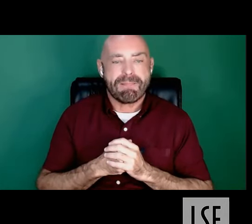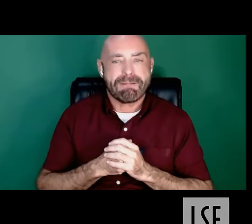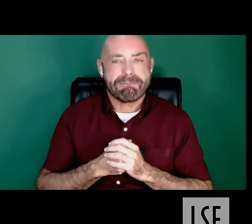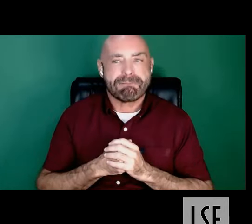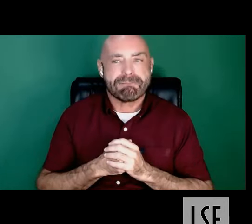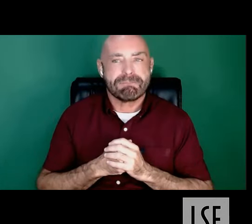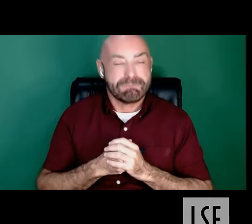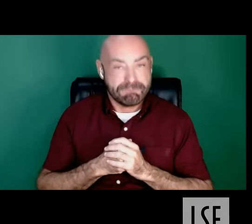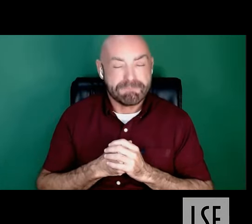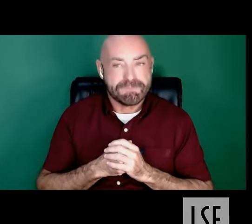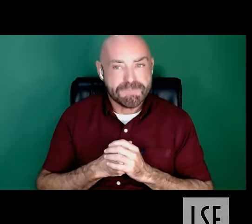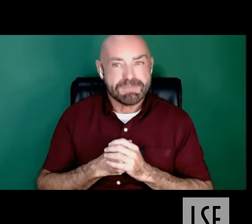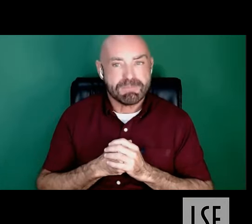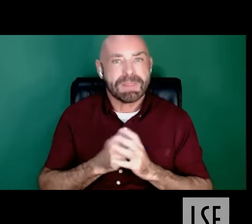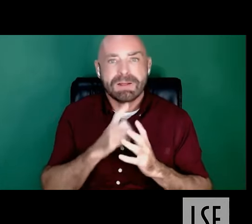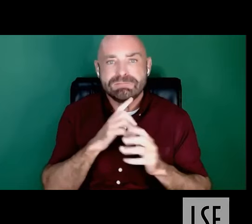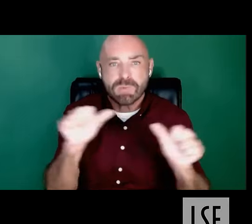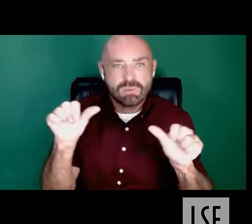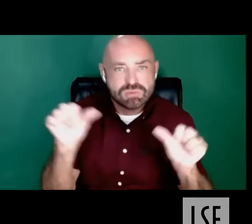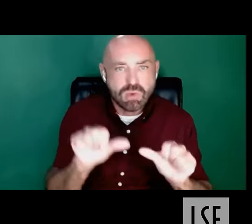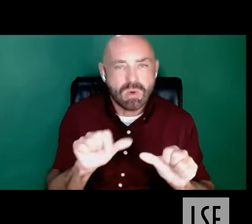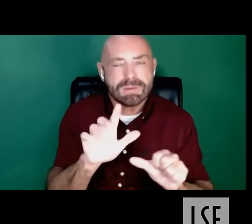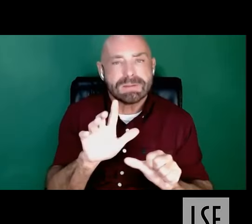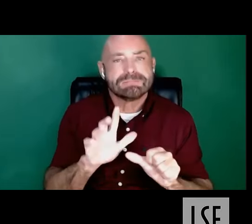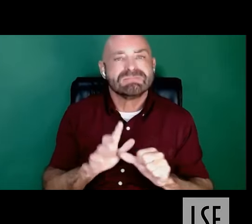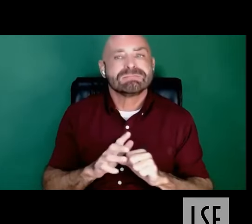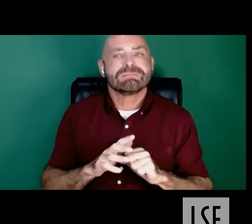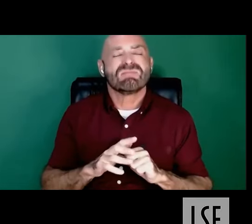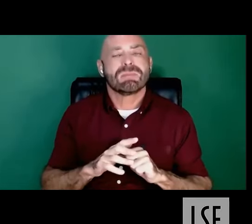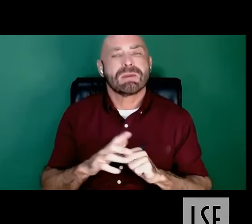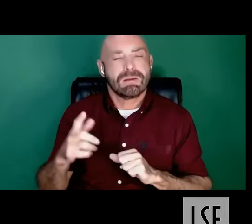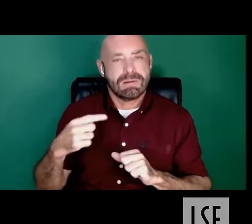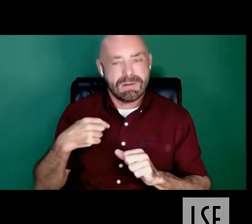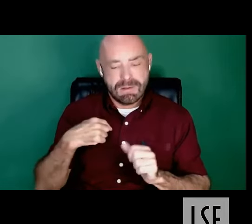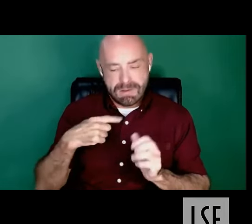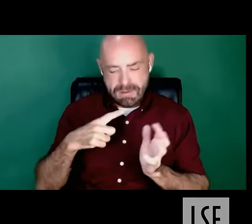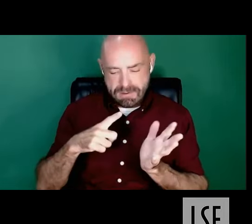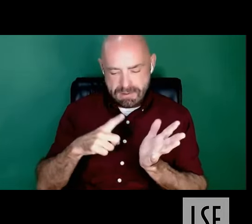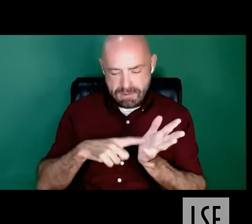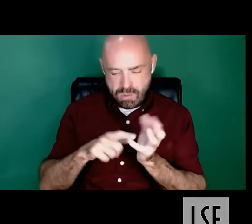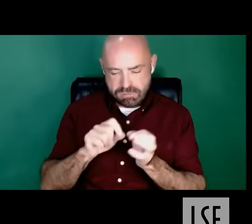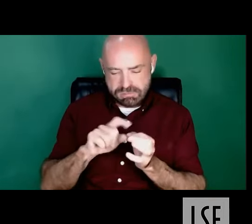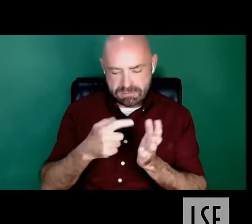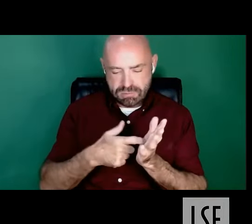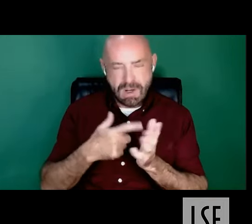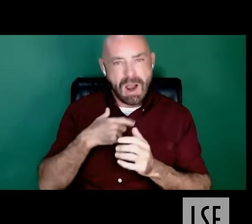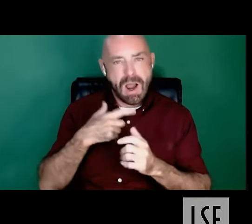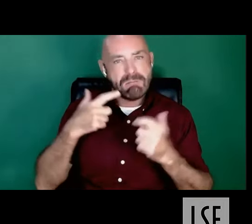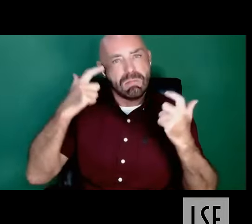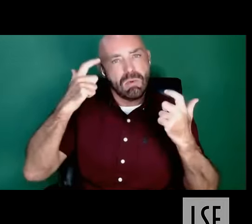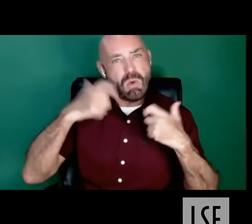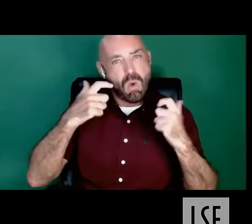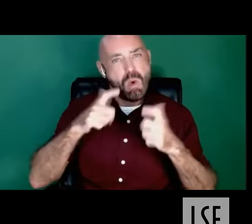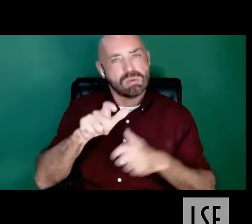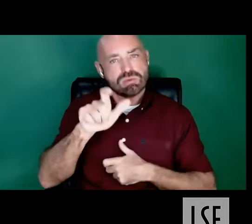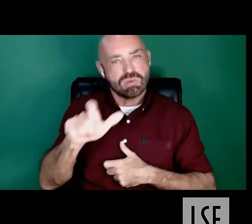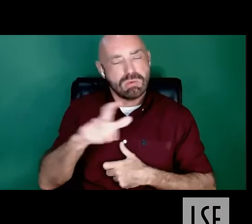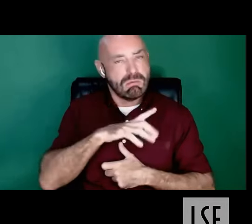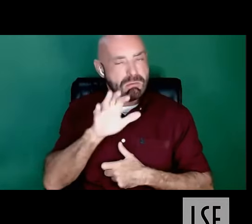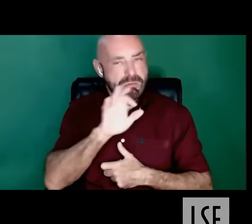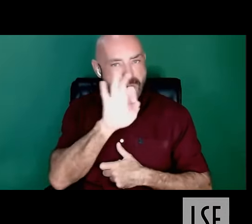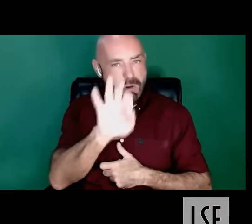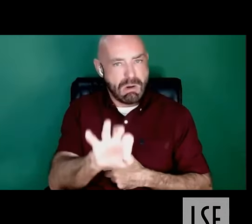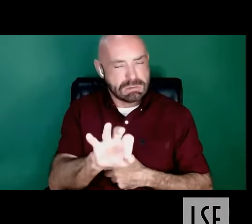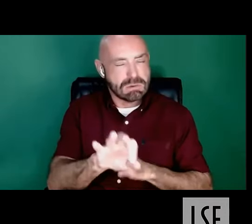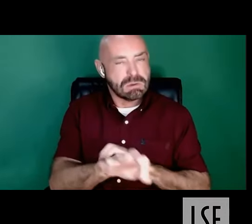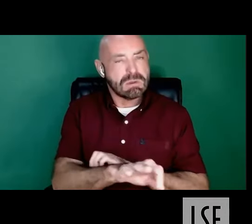Yep. Keep it short. Yes. I'm Lubin Rusev. I'm a law student here, and I basically wanted to ask,